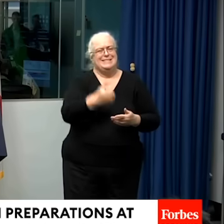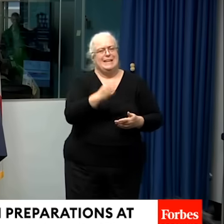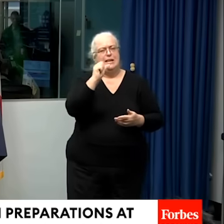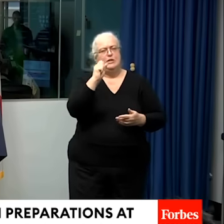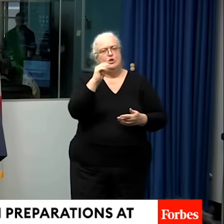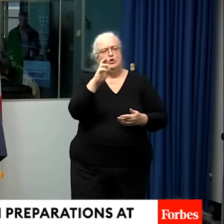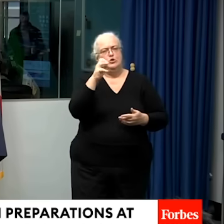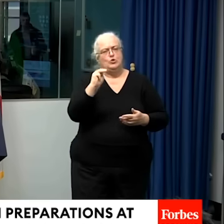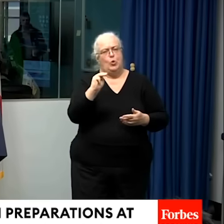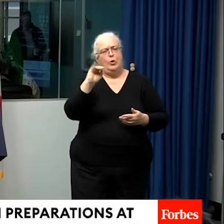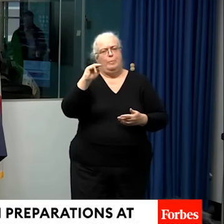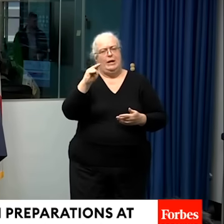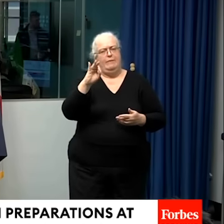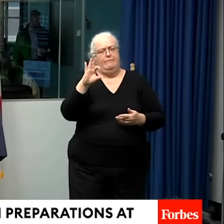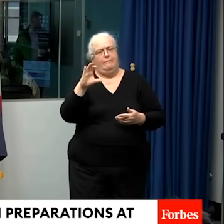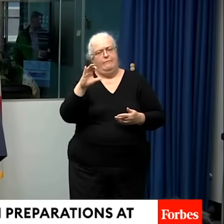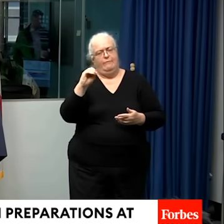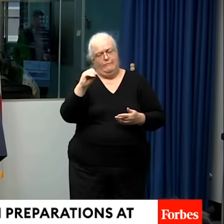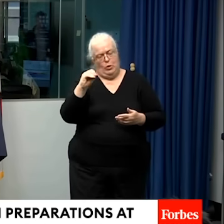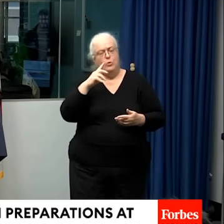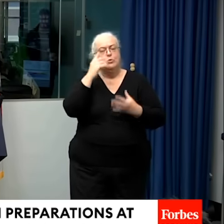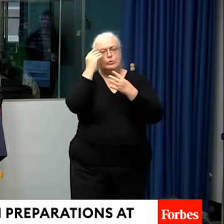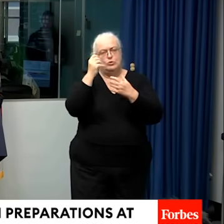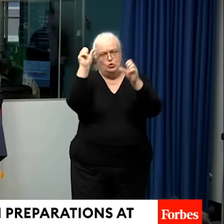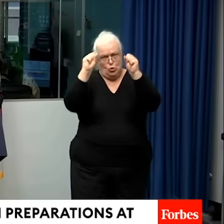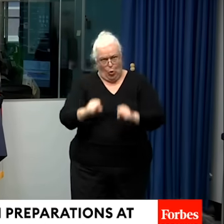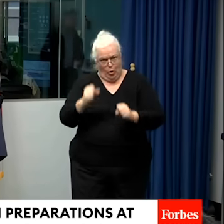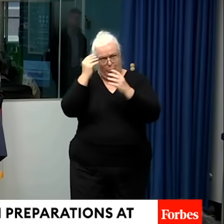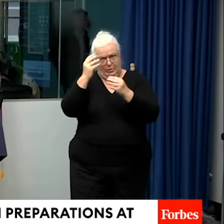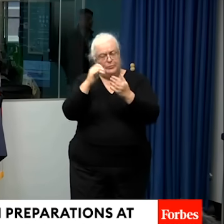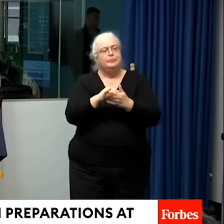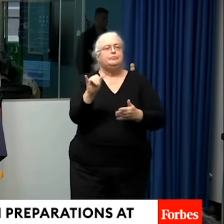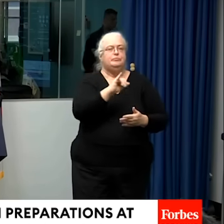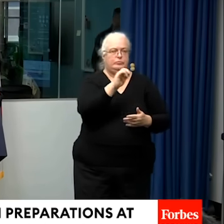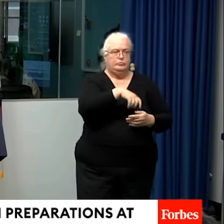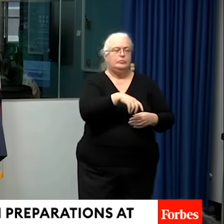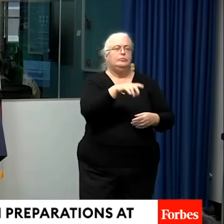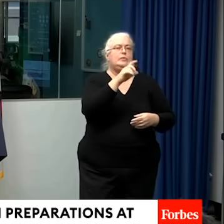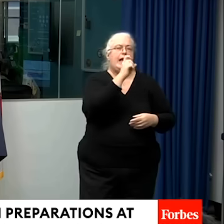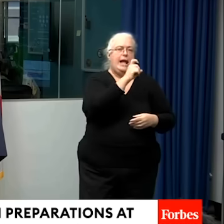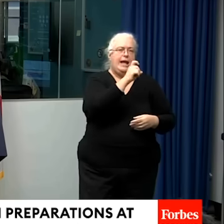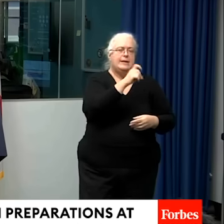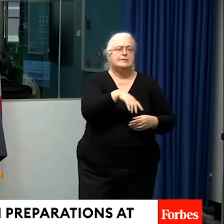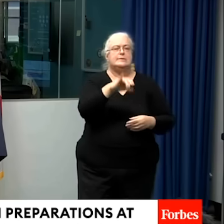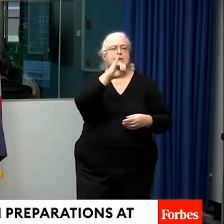floridadisaster.org/storminfo. And again, as the governor's already said, residents can also follow us on Facebook, Instagram, and X